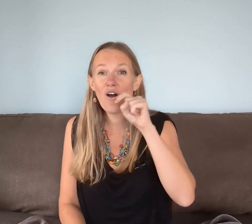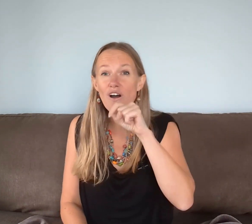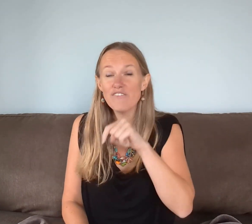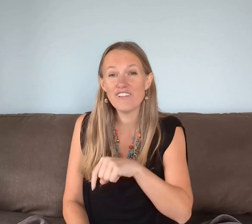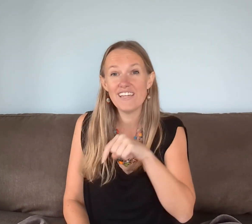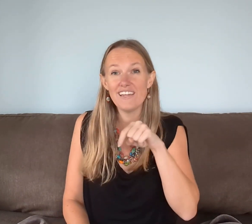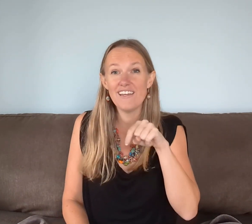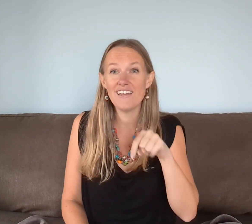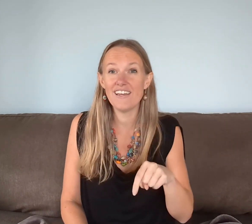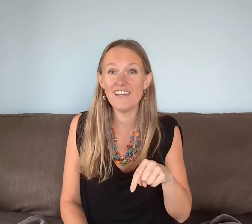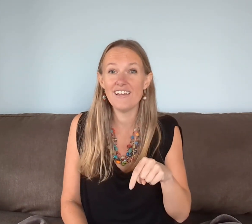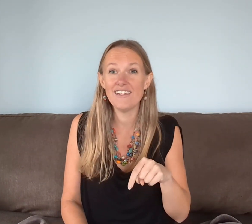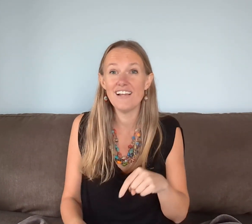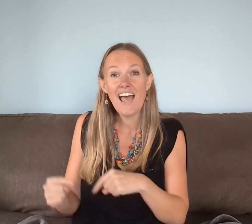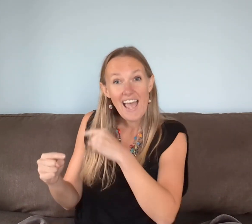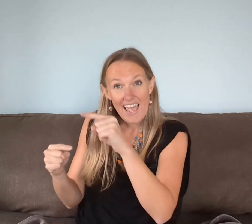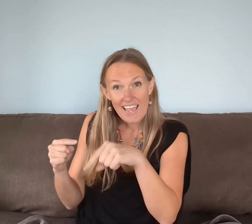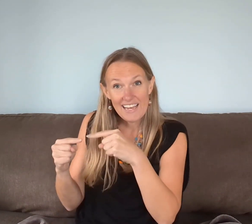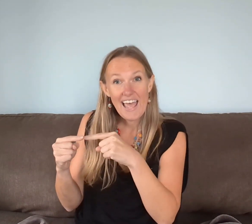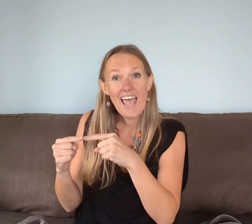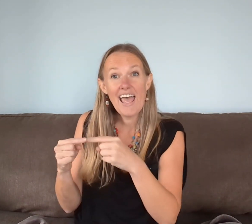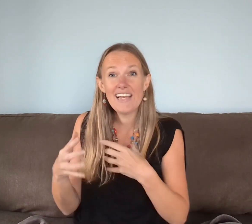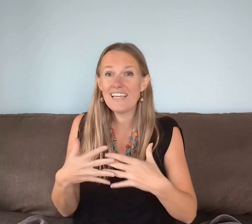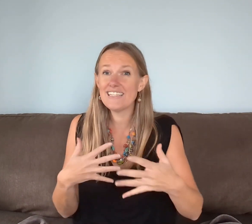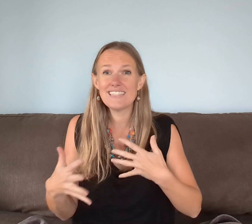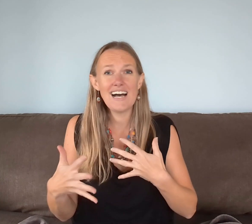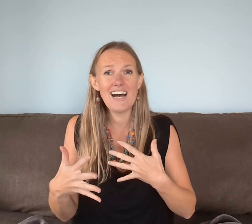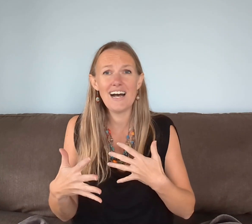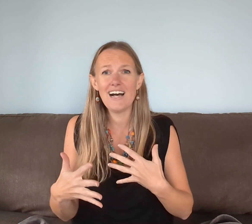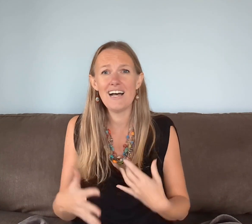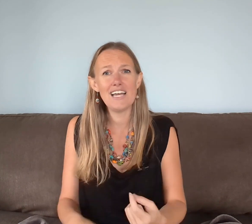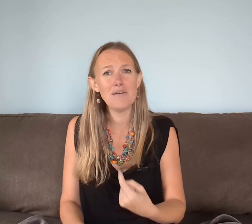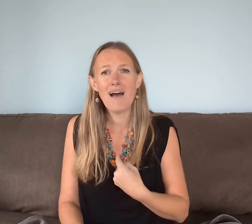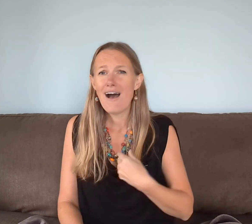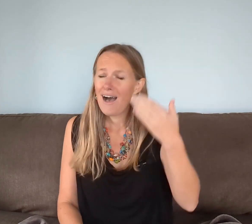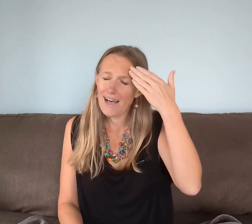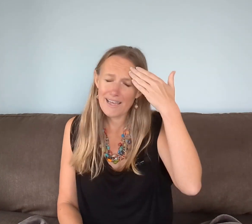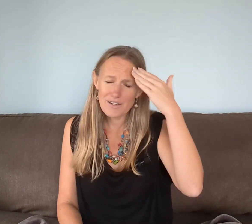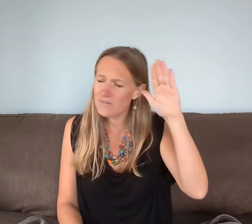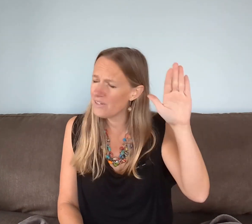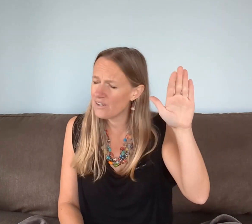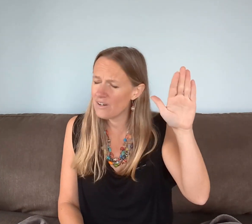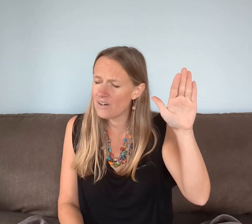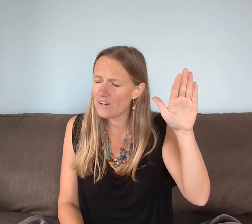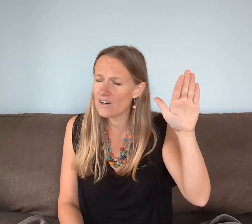your feet. And any time I don't